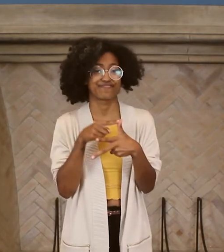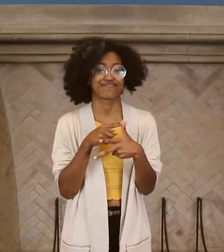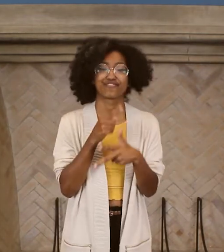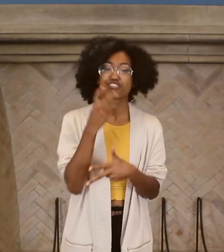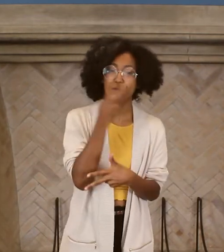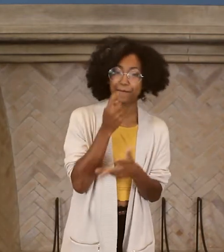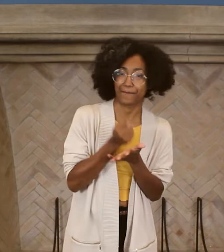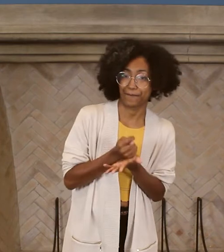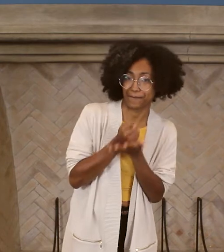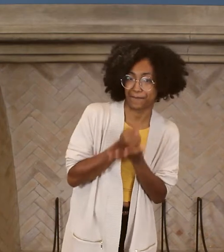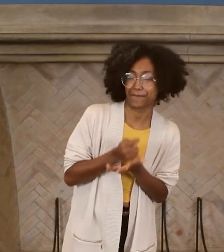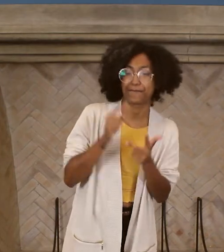speech therapy,